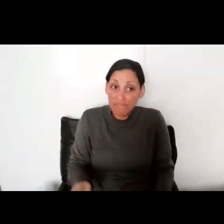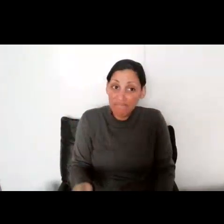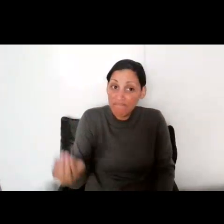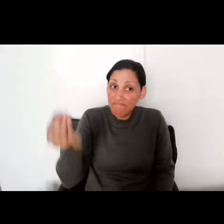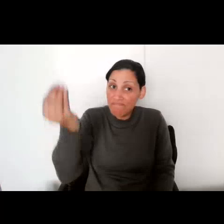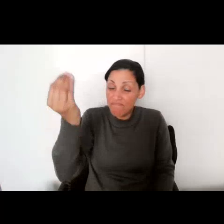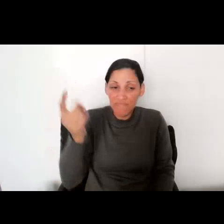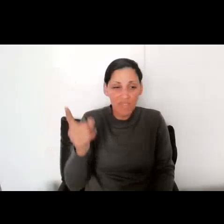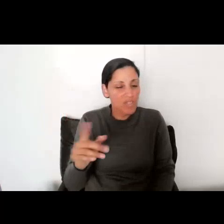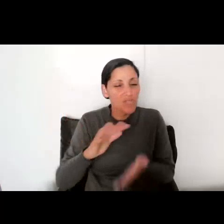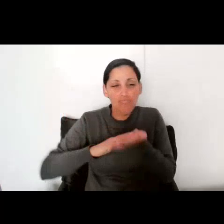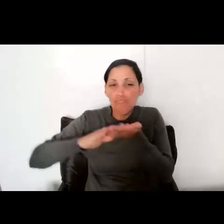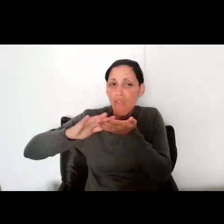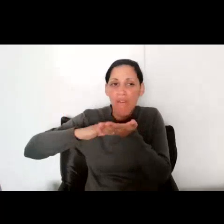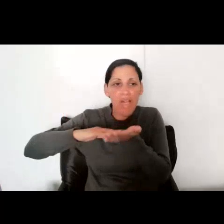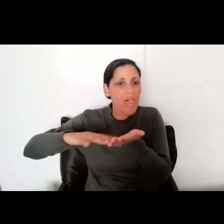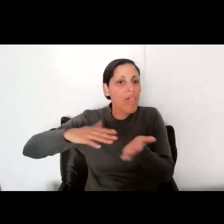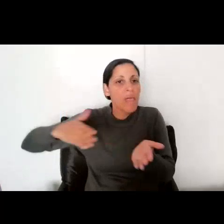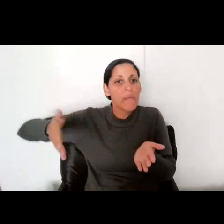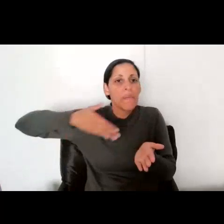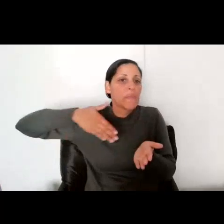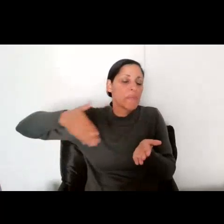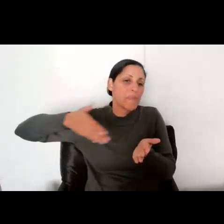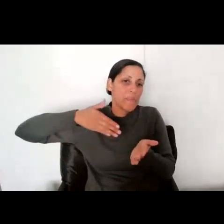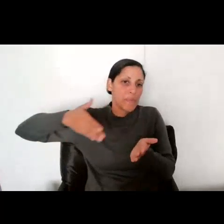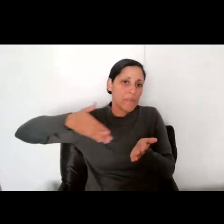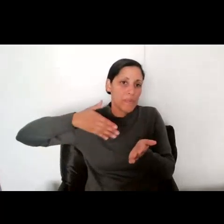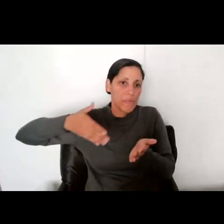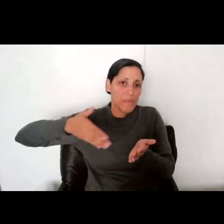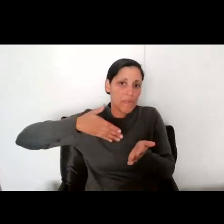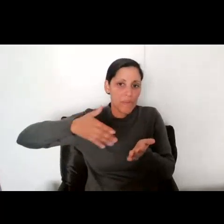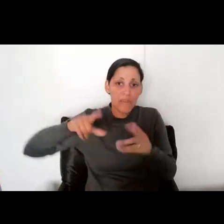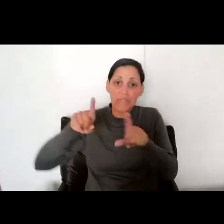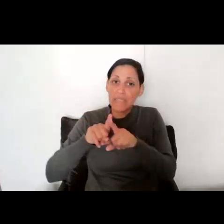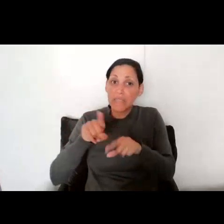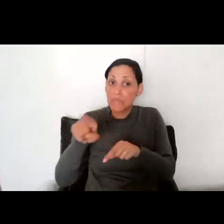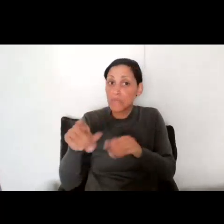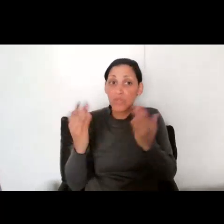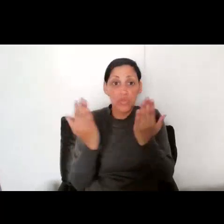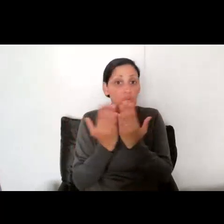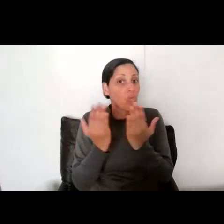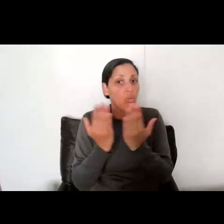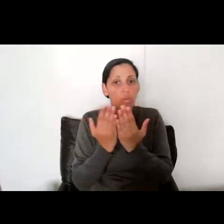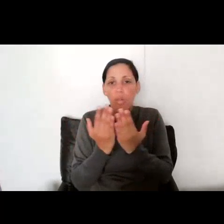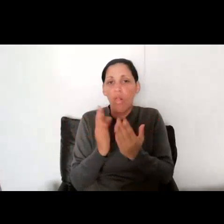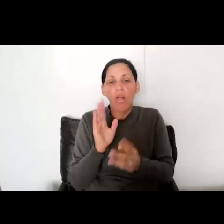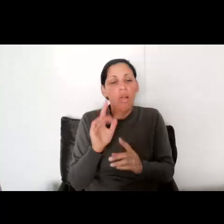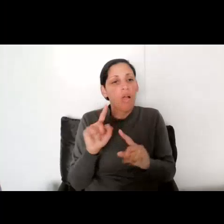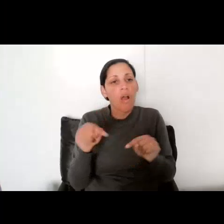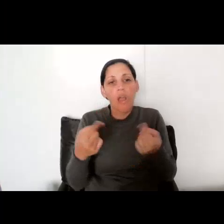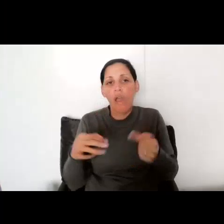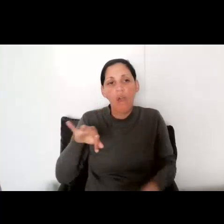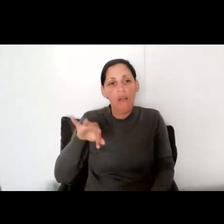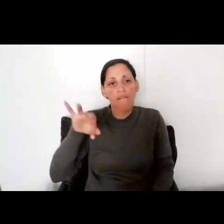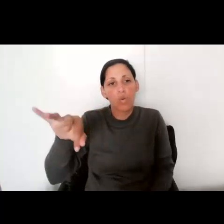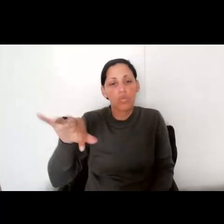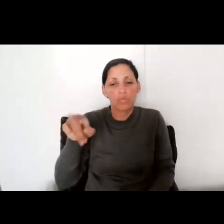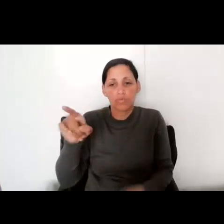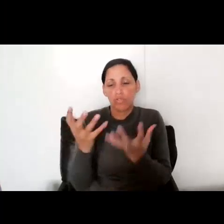was no Braille, and those schools, they don't afford those resources. So for learners with